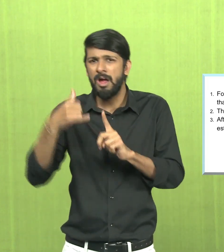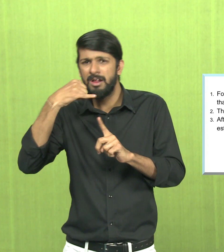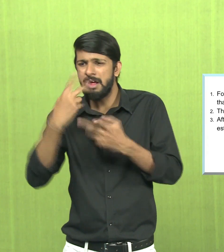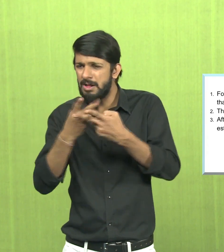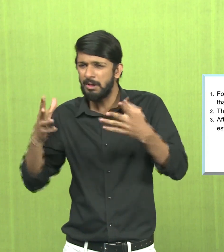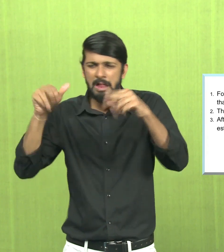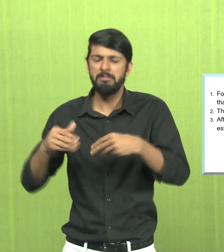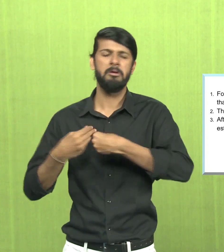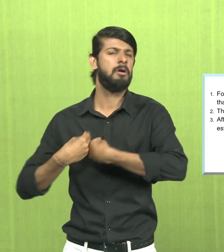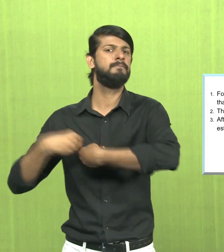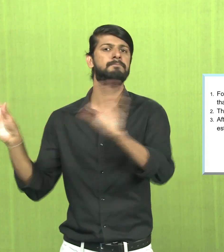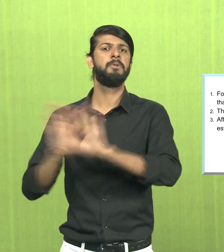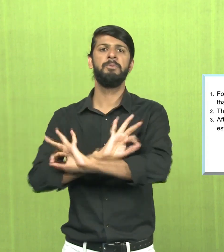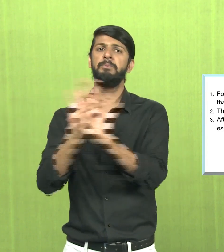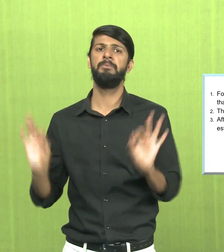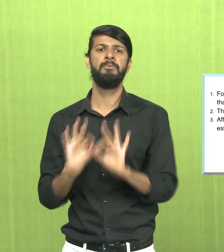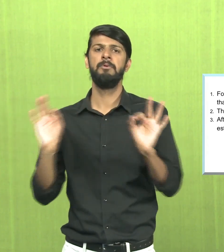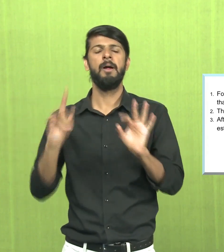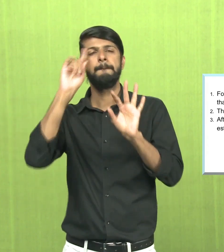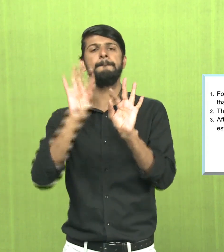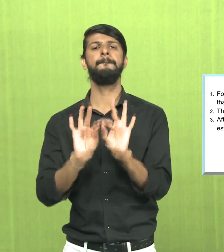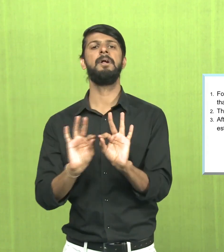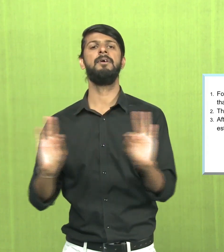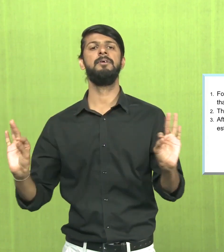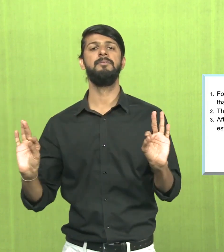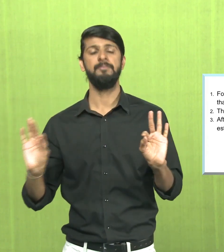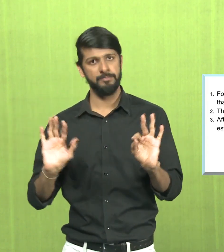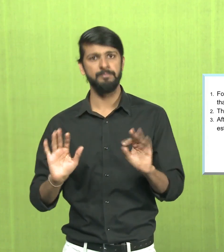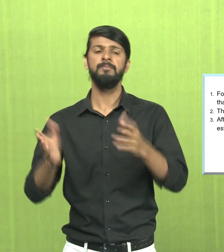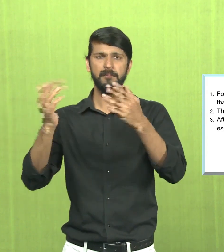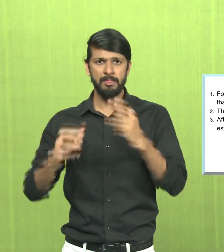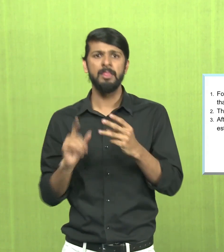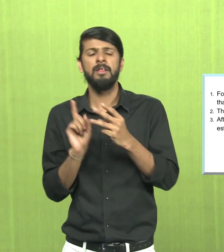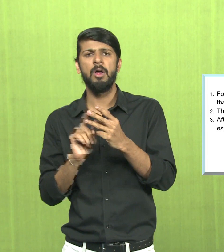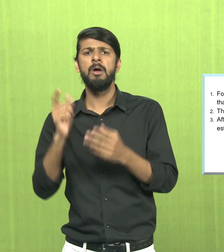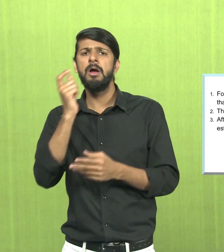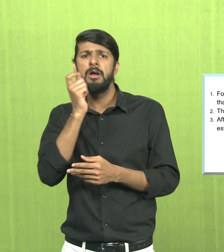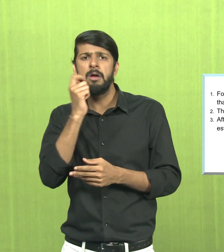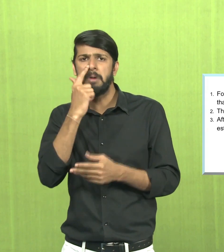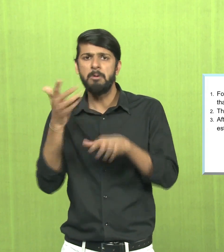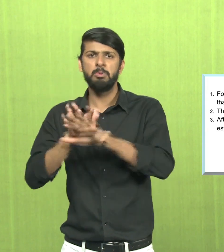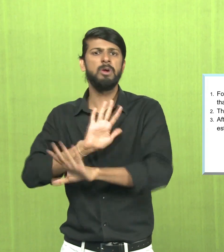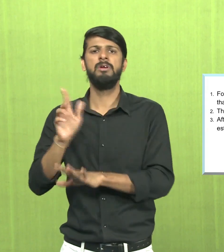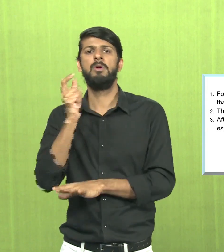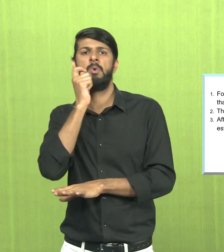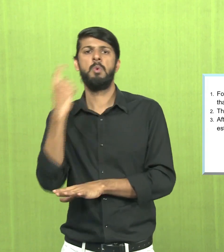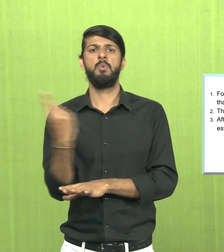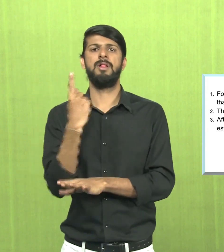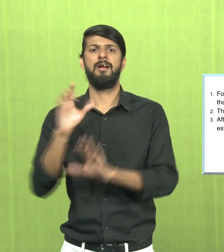who are people who do not wear clothes, they do not have any personal belongings, and only males